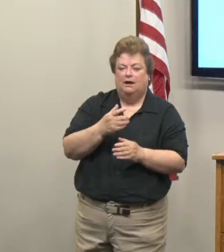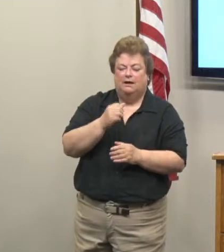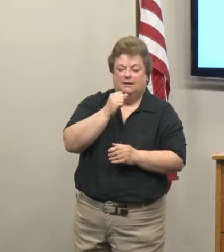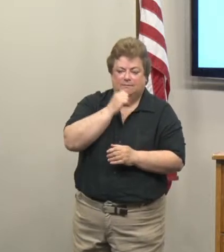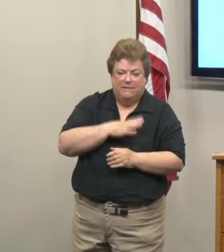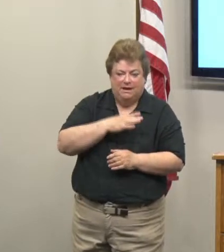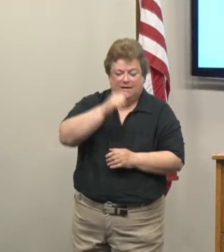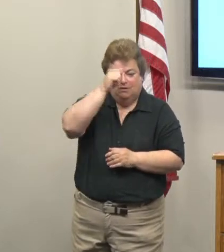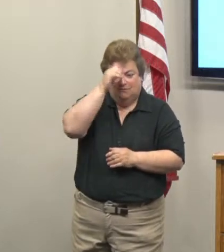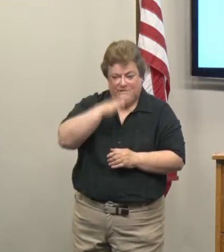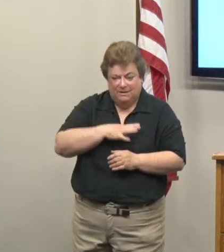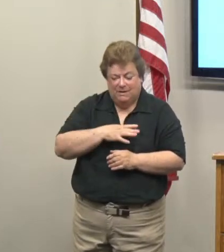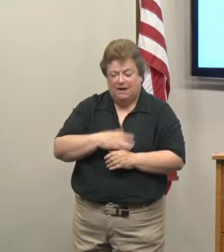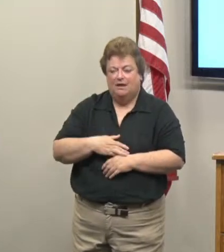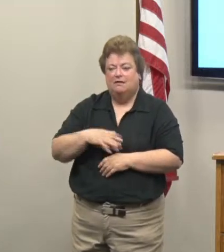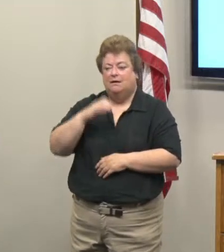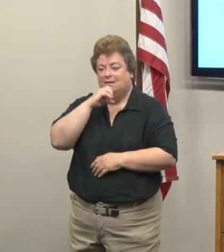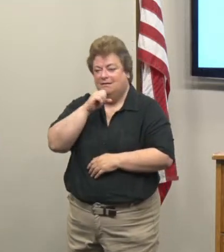age group,